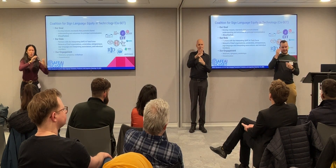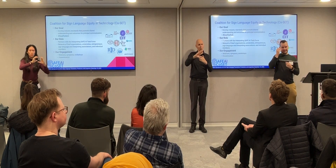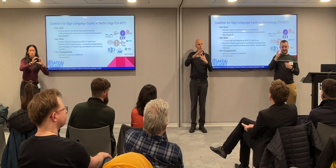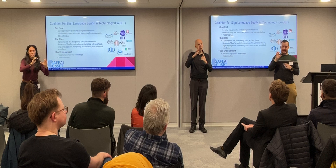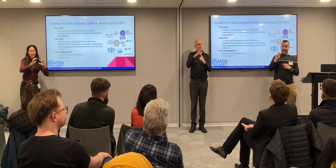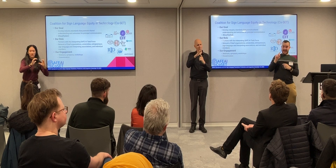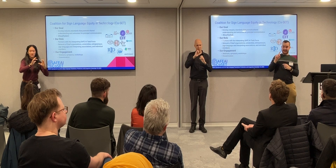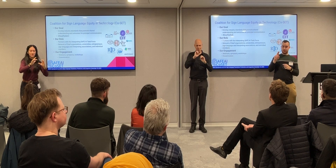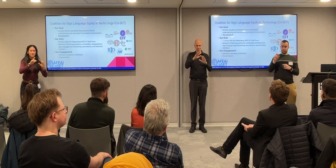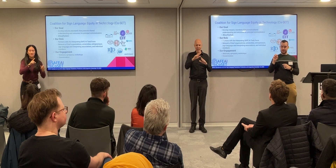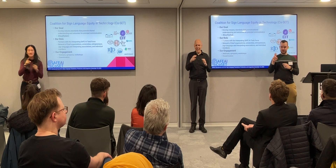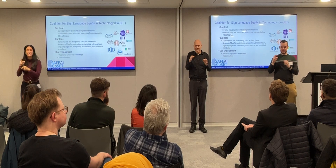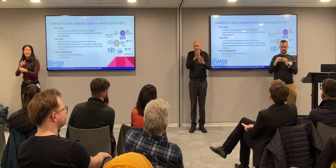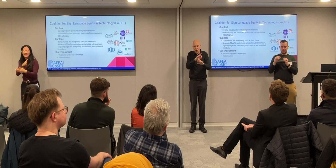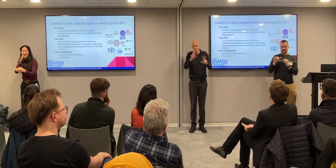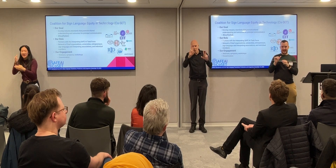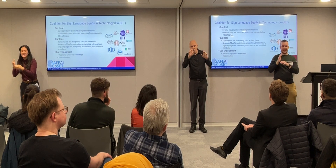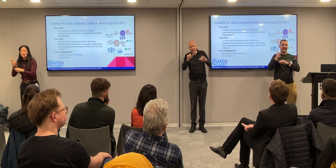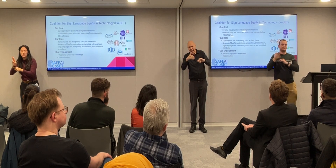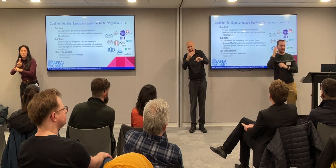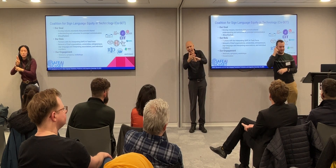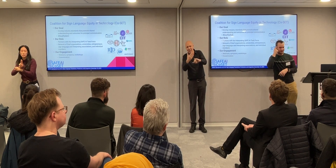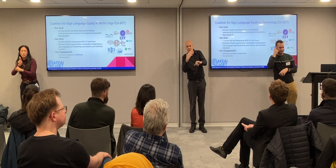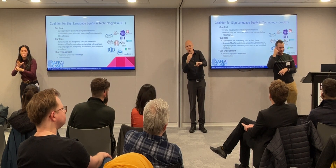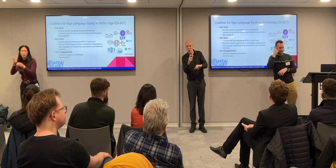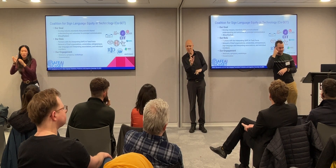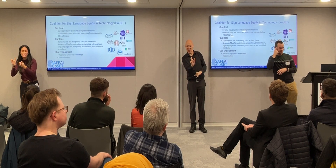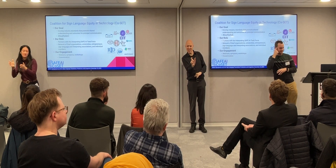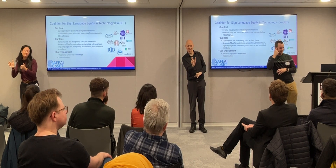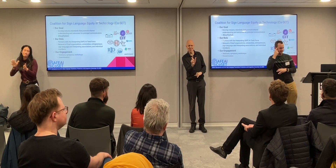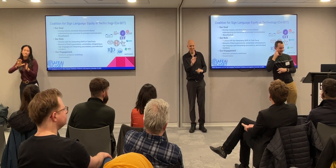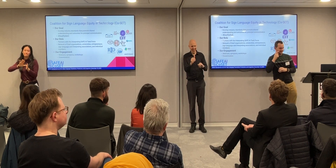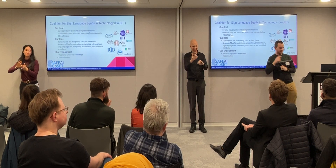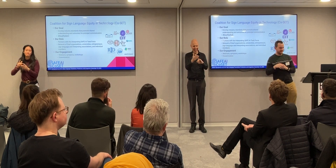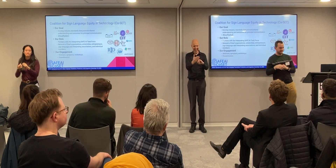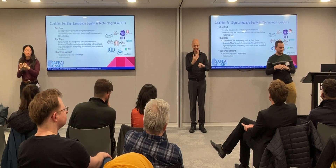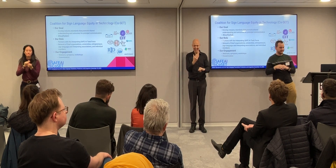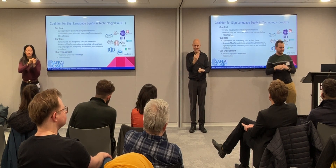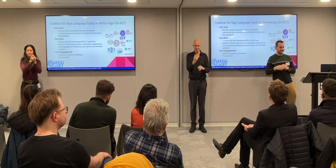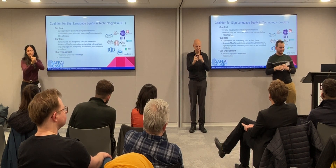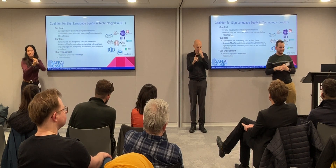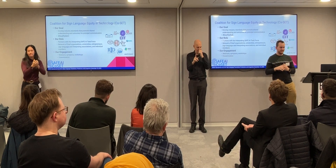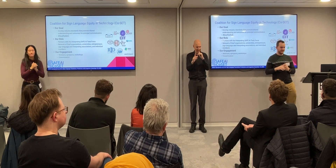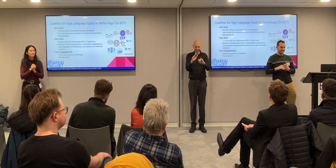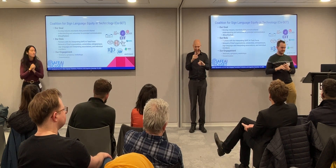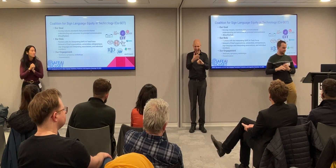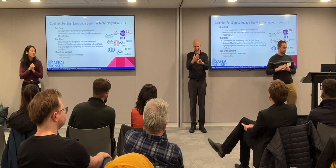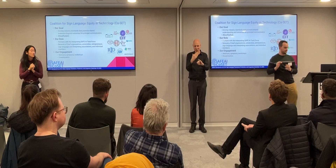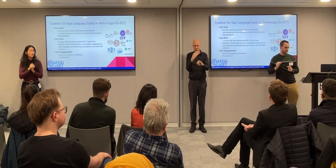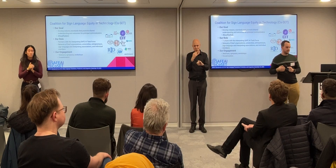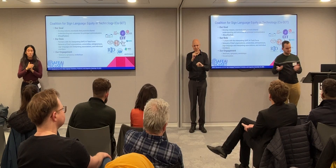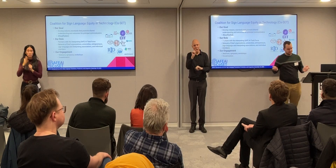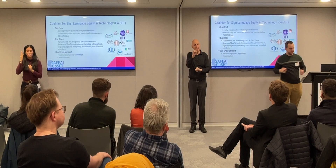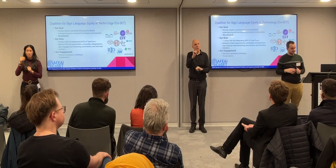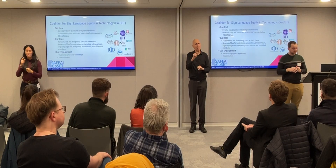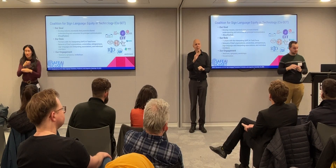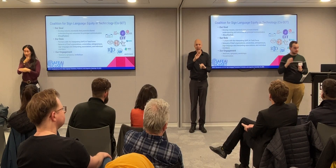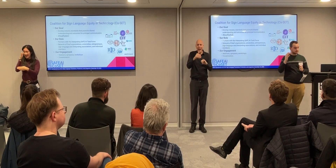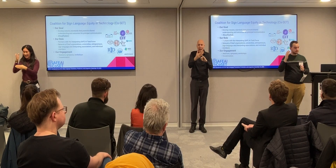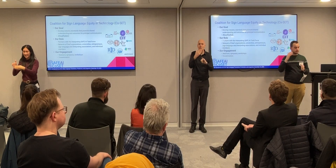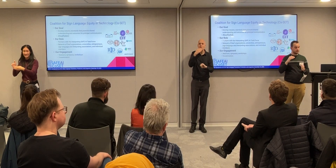users. And we think the word end users is more, it gives the implication of an afterthought.